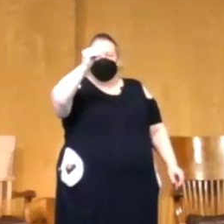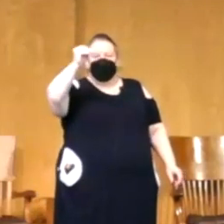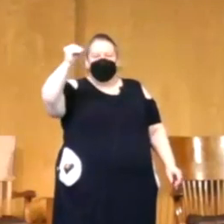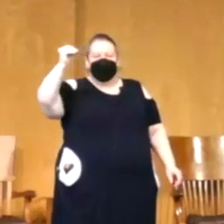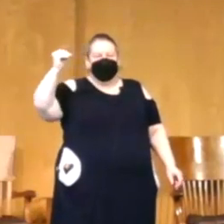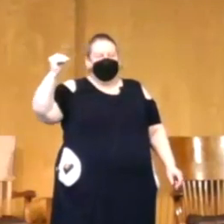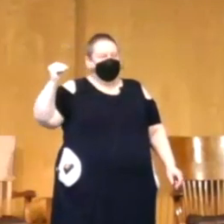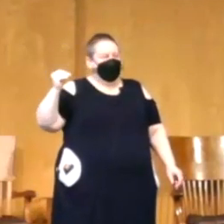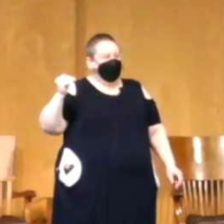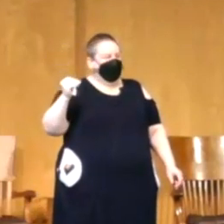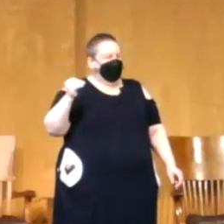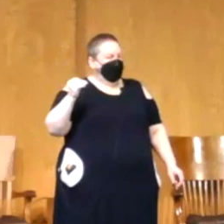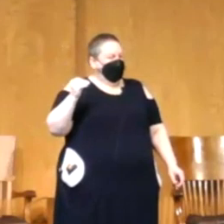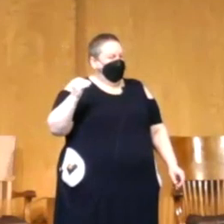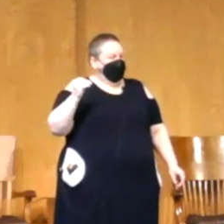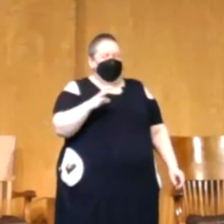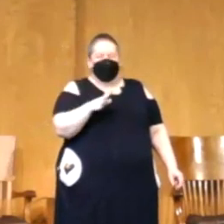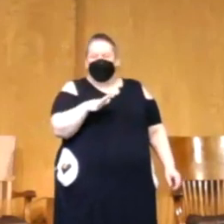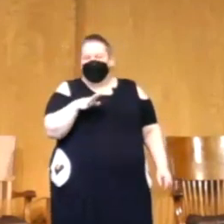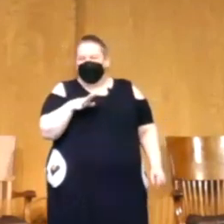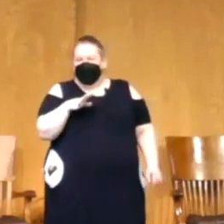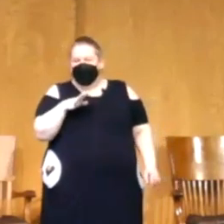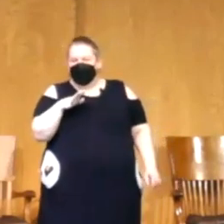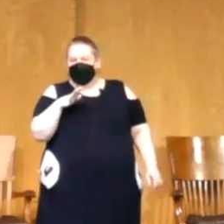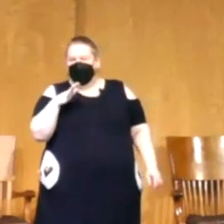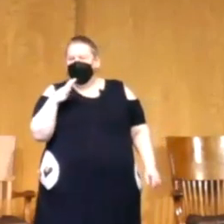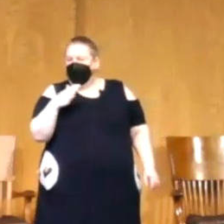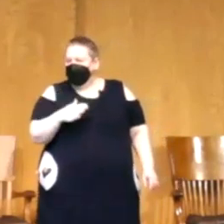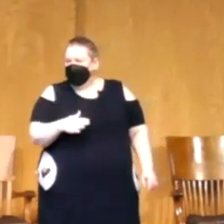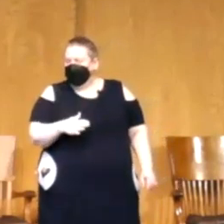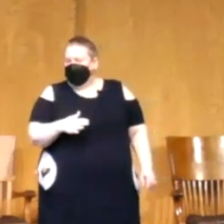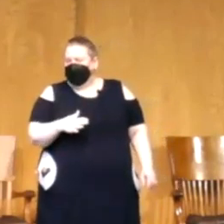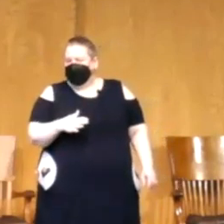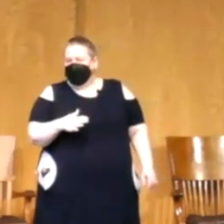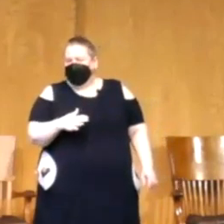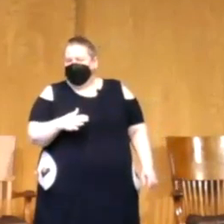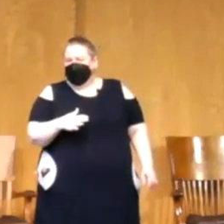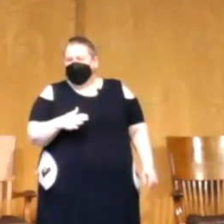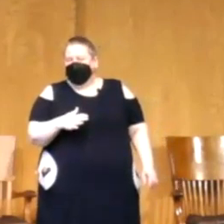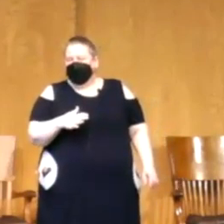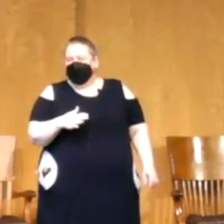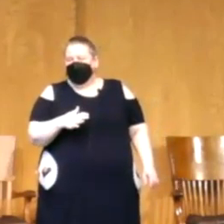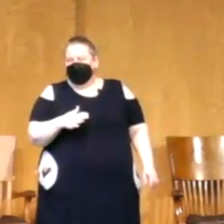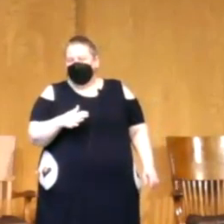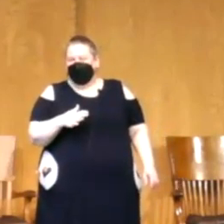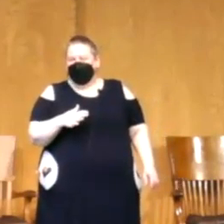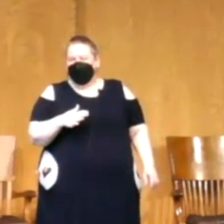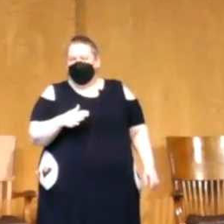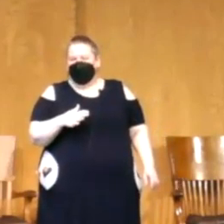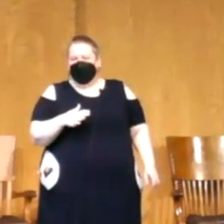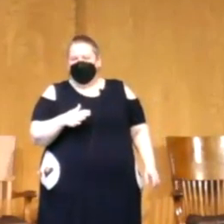get a glimpse of something else.